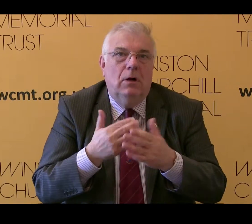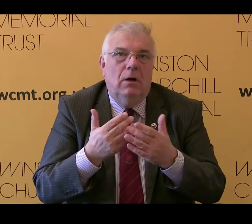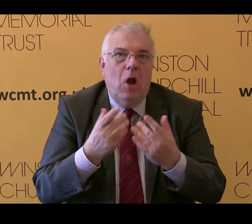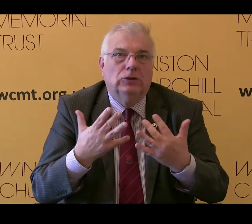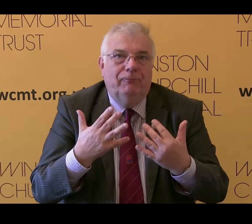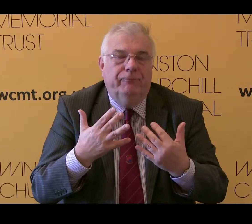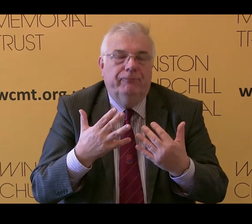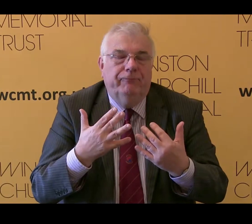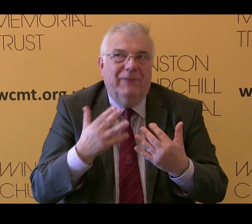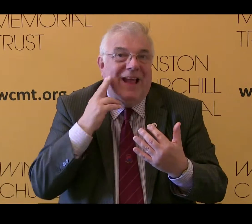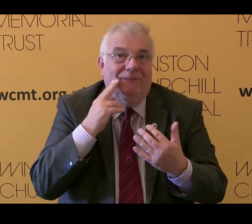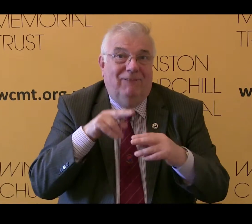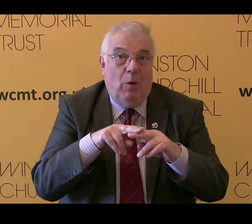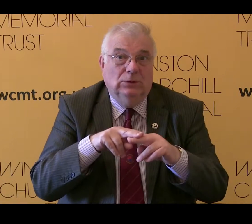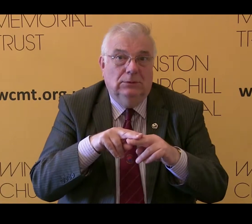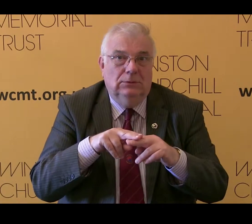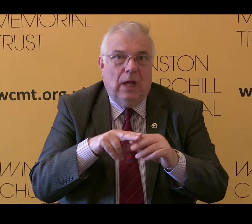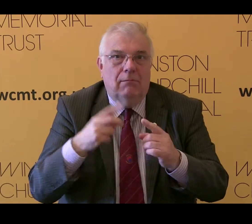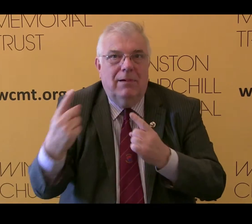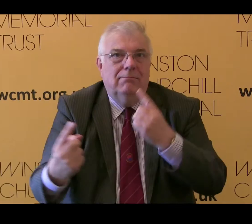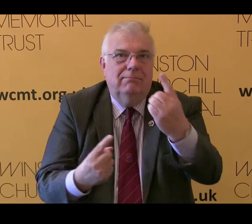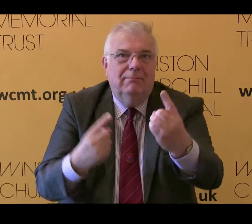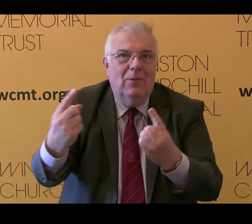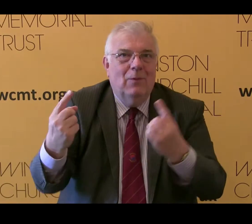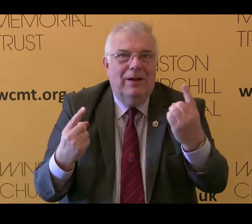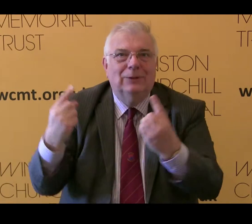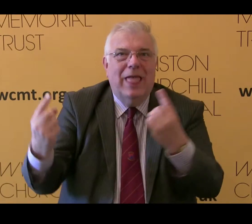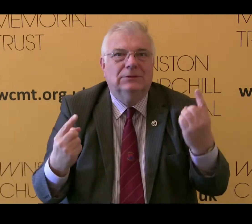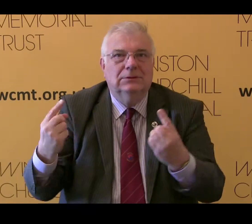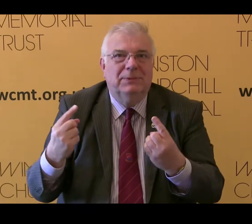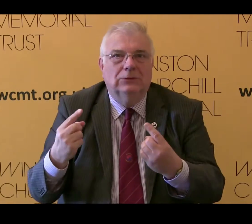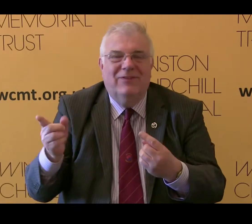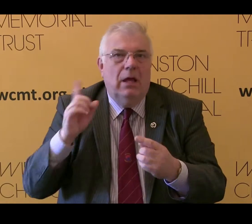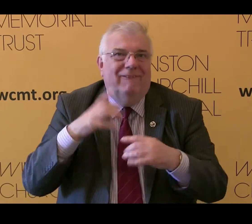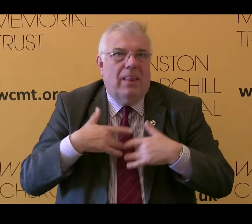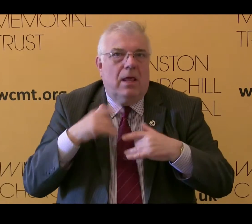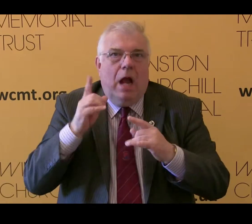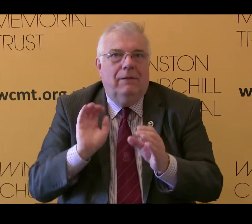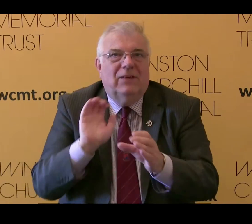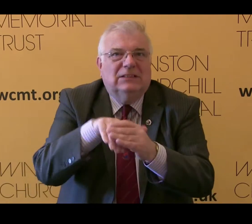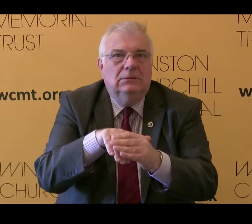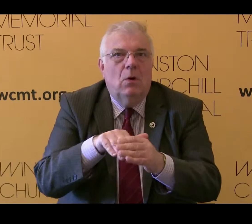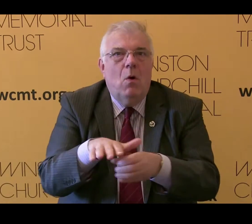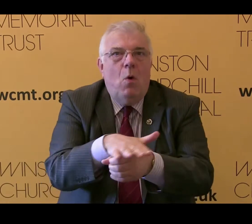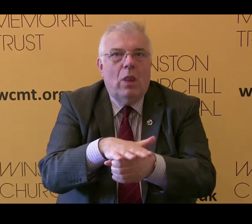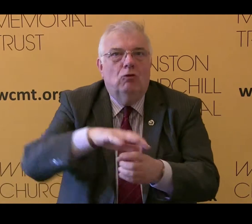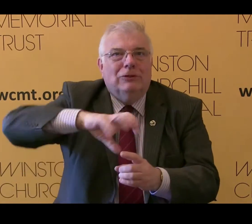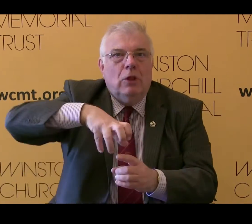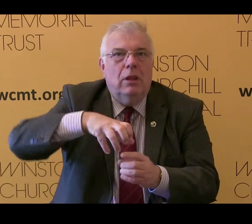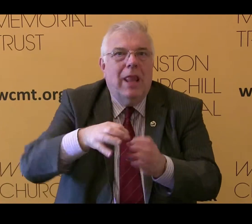have done things, but they didn't really fit into their local association, Churchill Association, because of communication